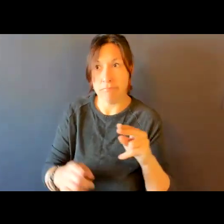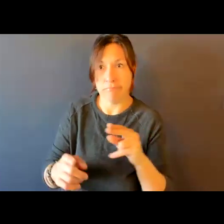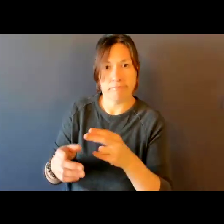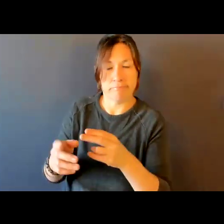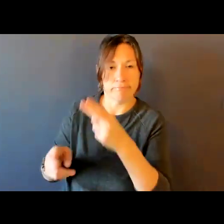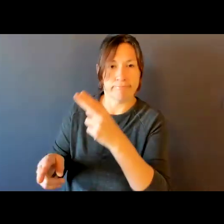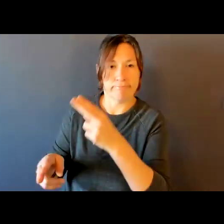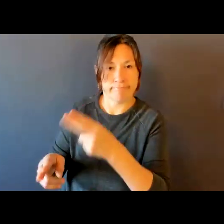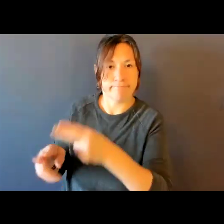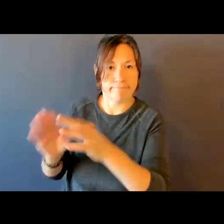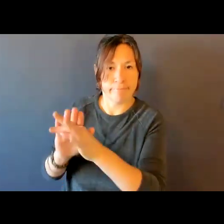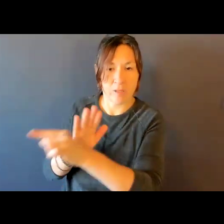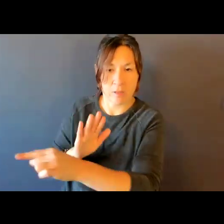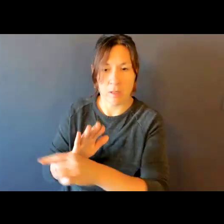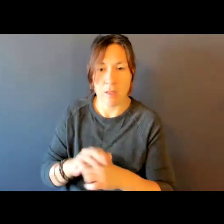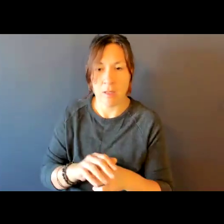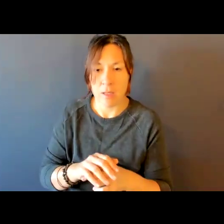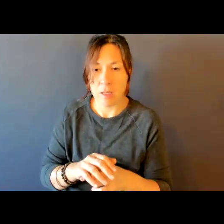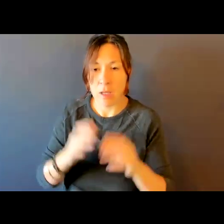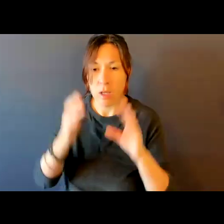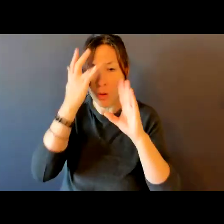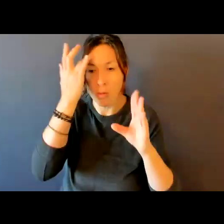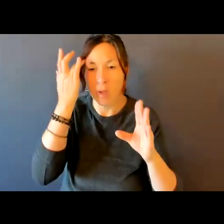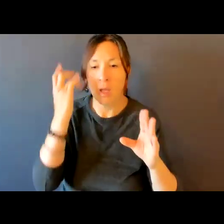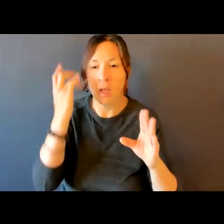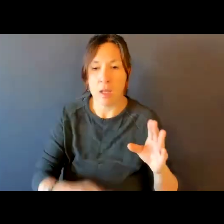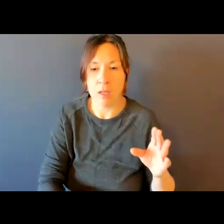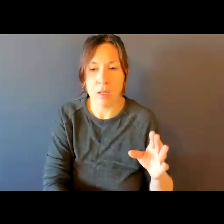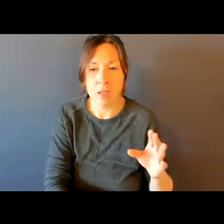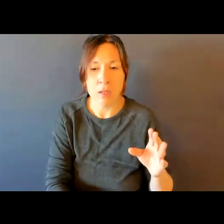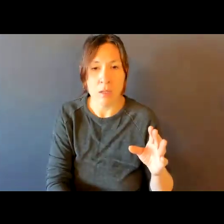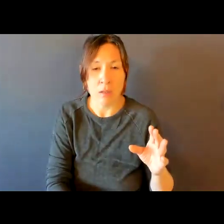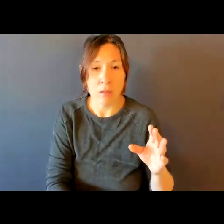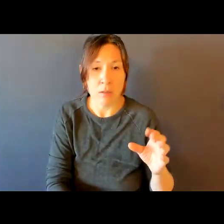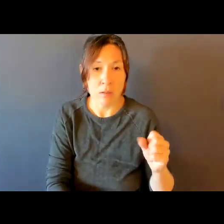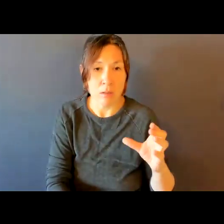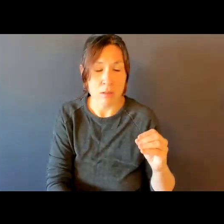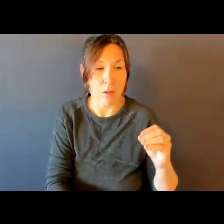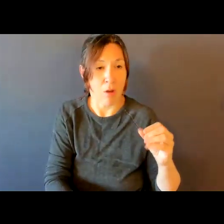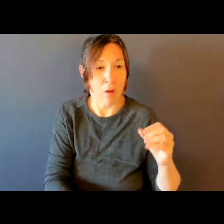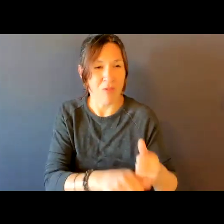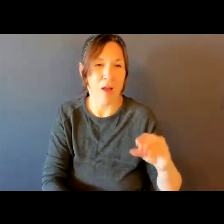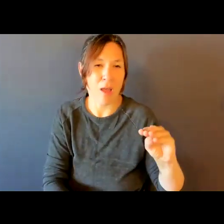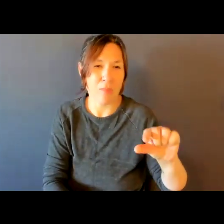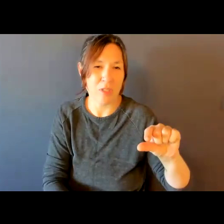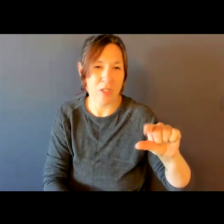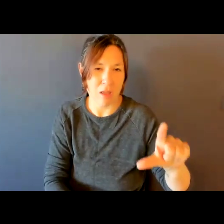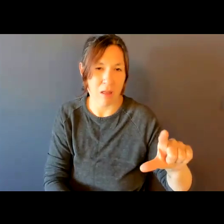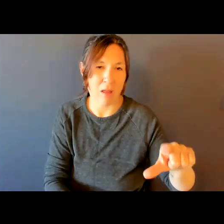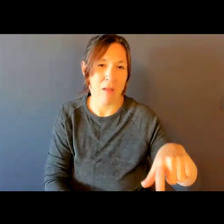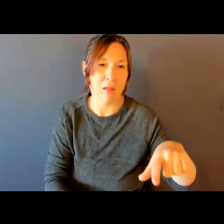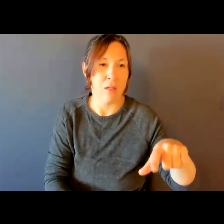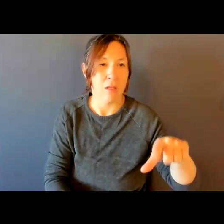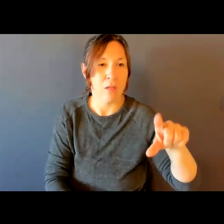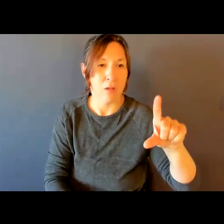scholarships for graduating English high school students. According to Massachusetts General Law, Chapter 44, Section